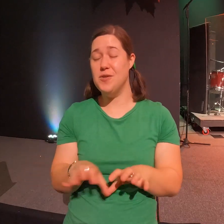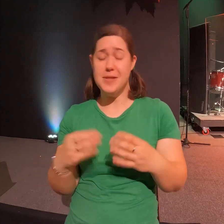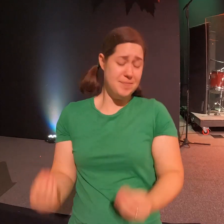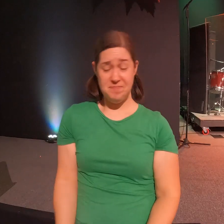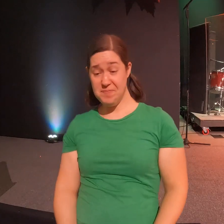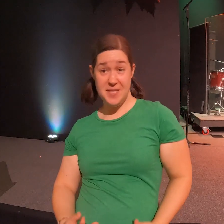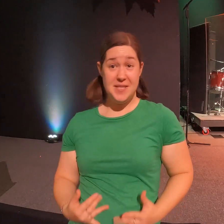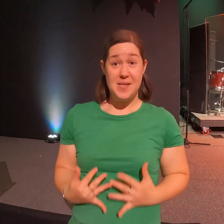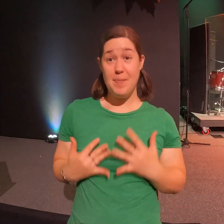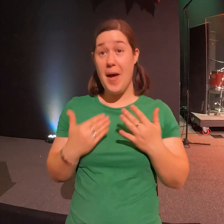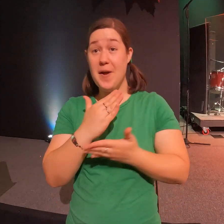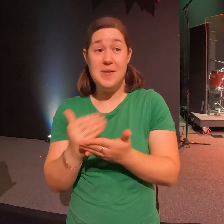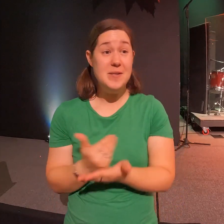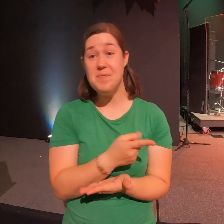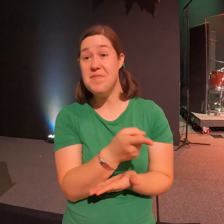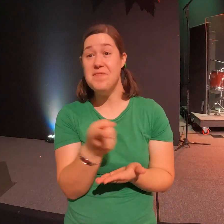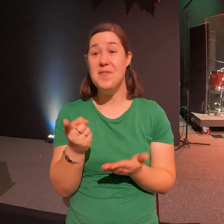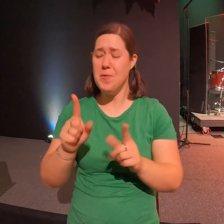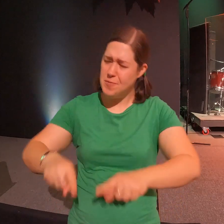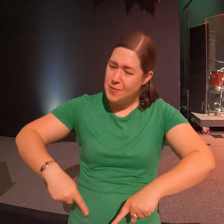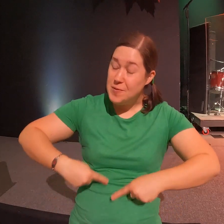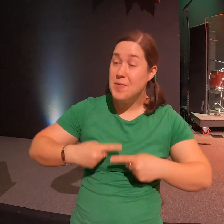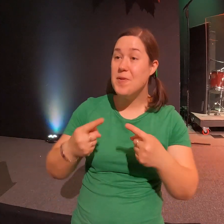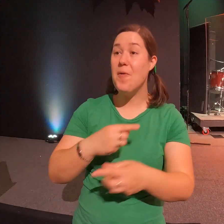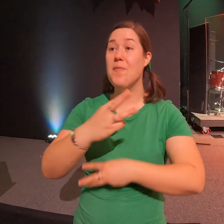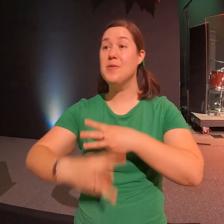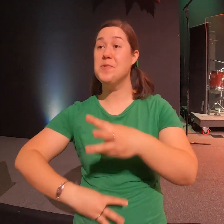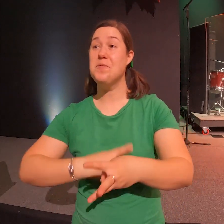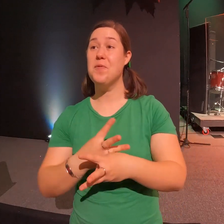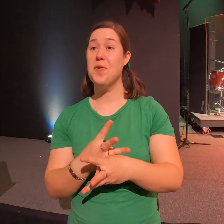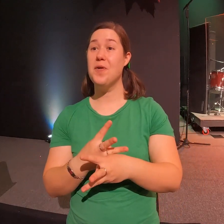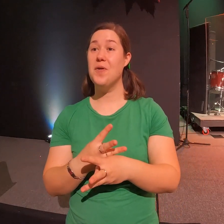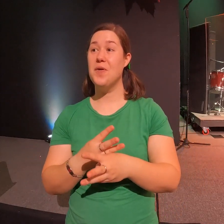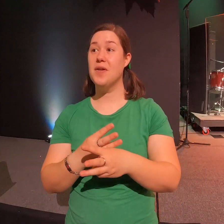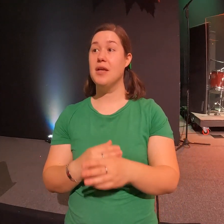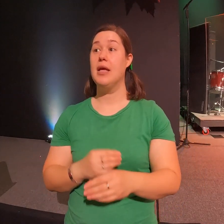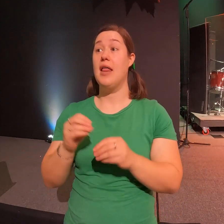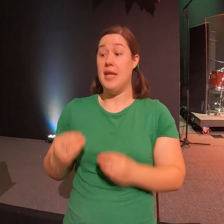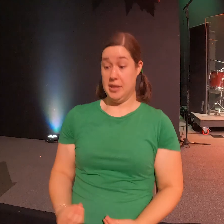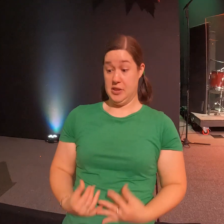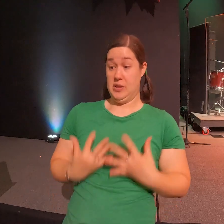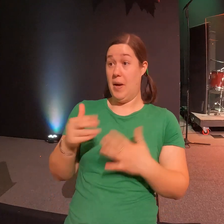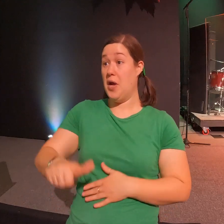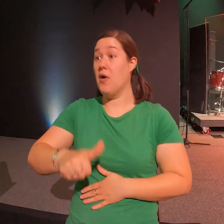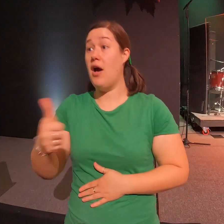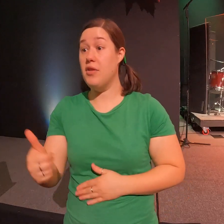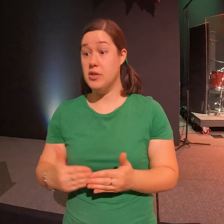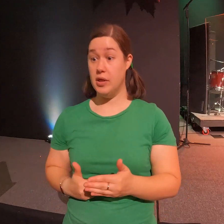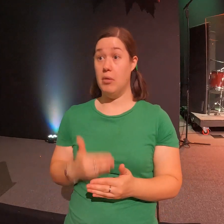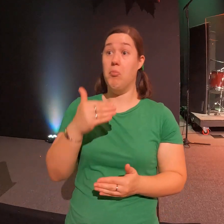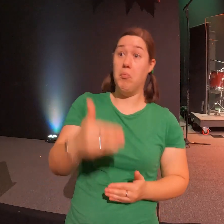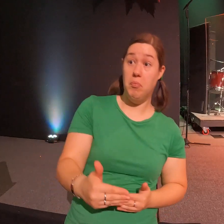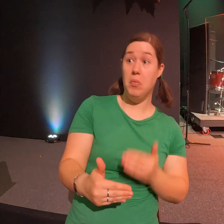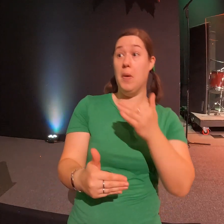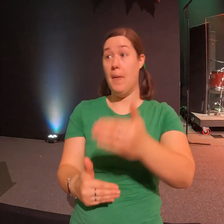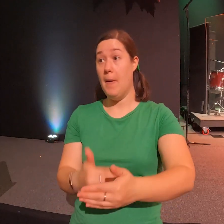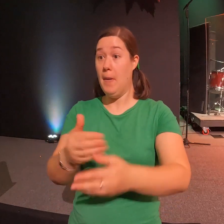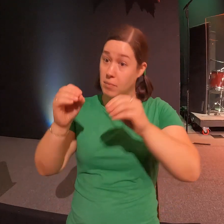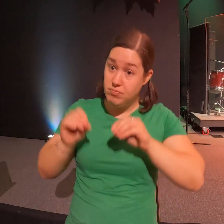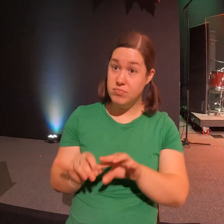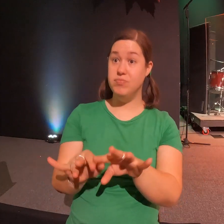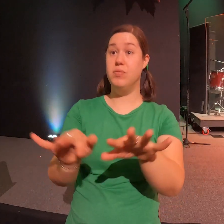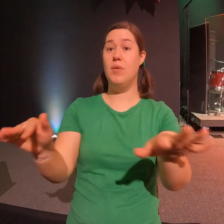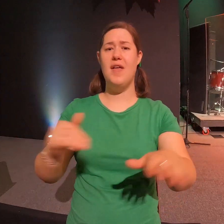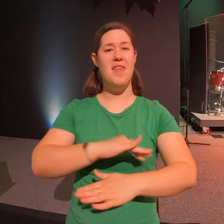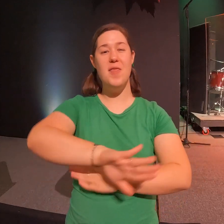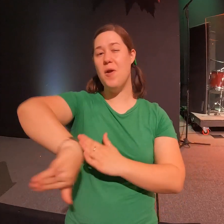to then go into the world and inspire others who will go into the world And then all will know who Jesus